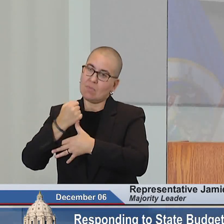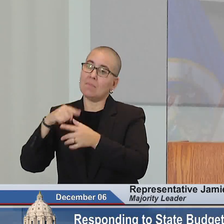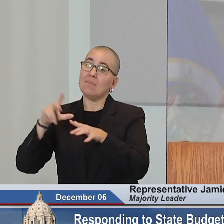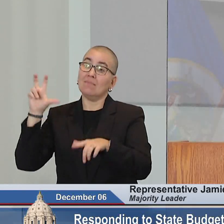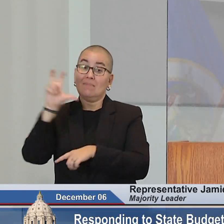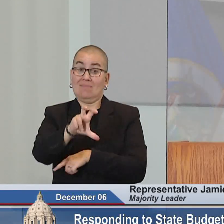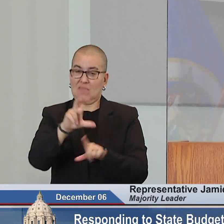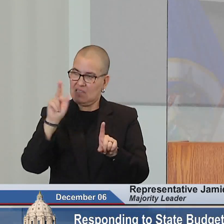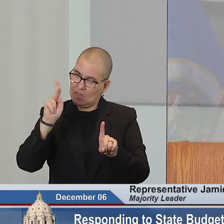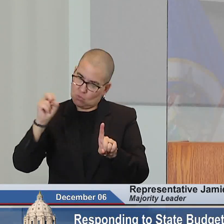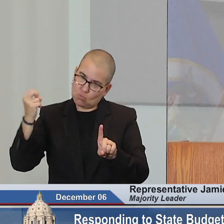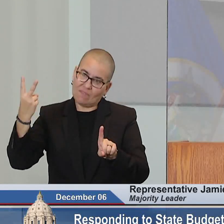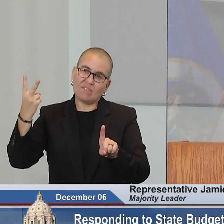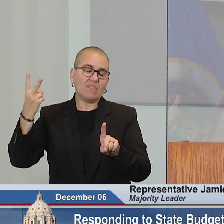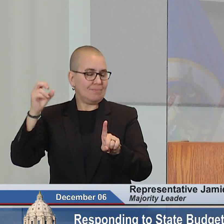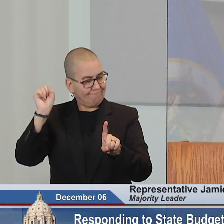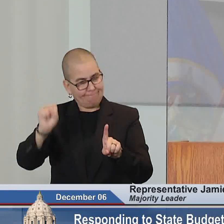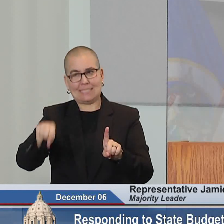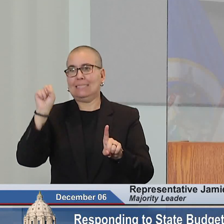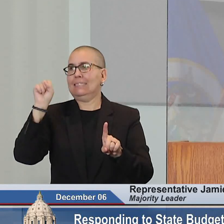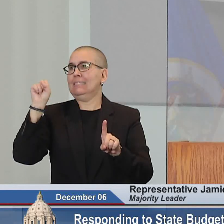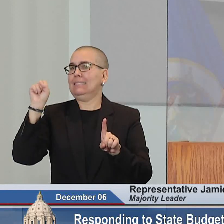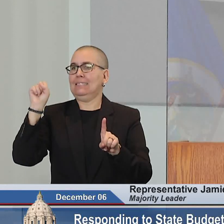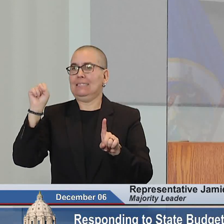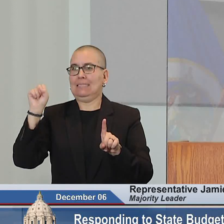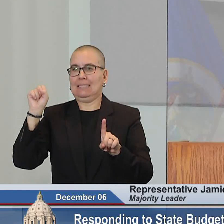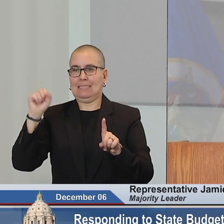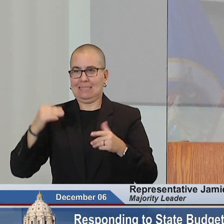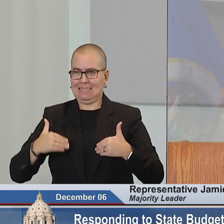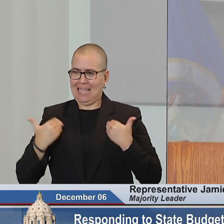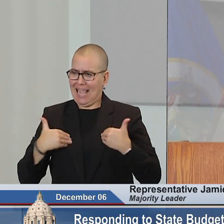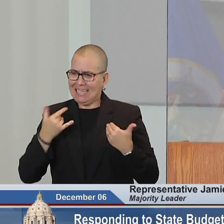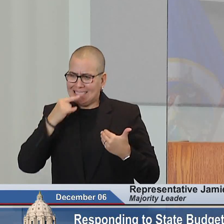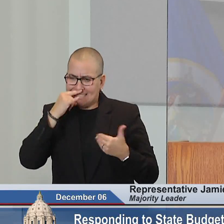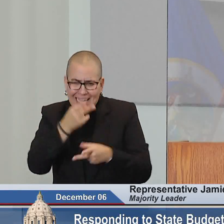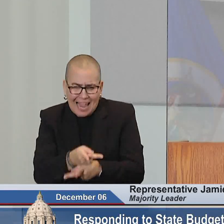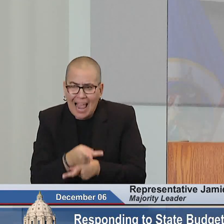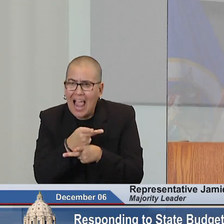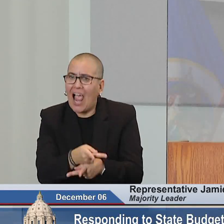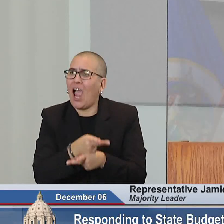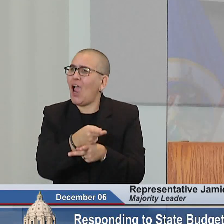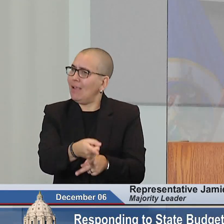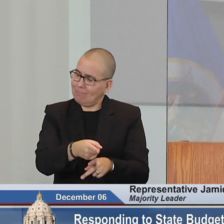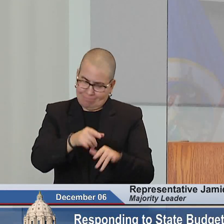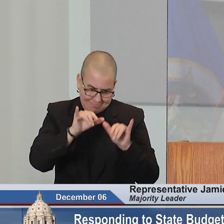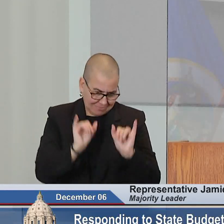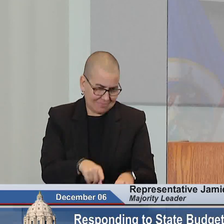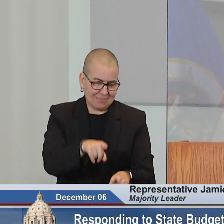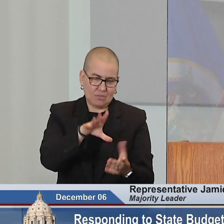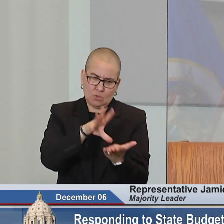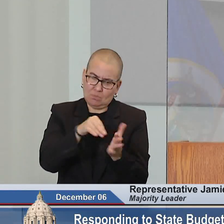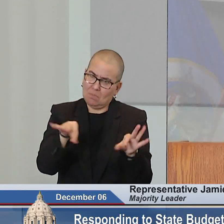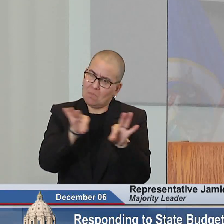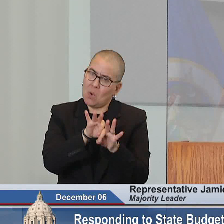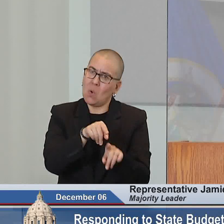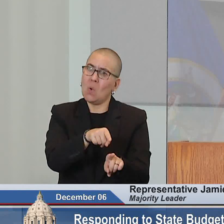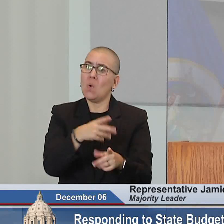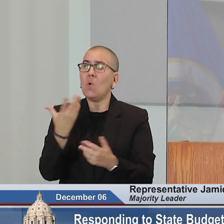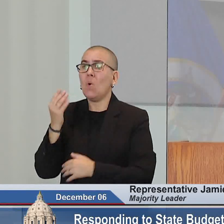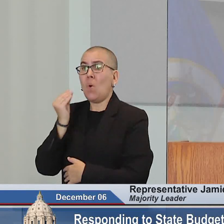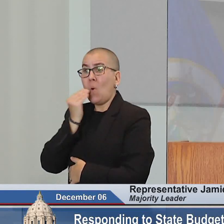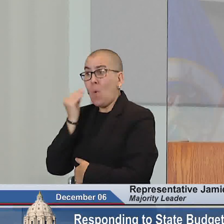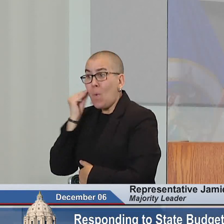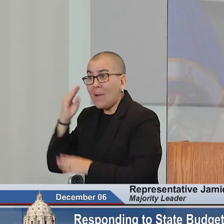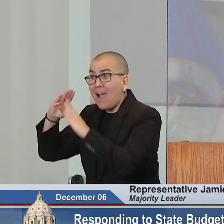education, early care and learning is also a high priority for us. Investing in housing, investing in infrastructure are high priorities.